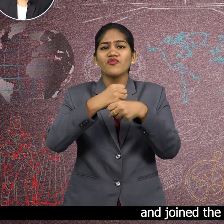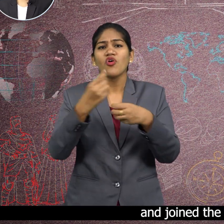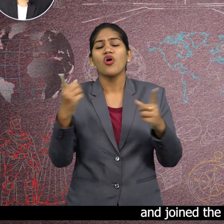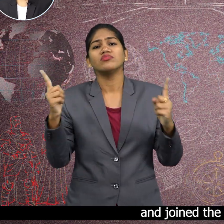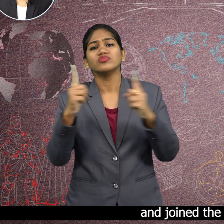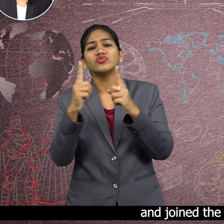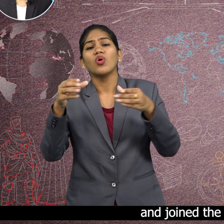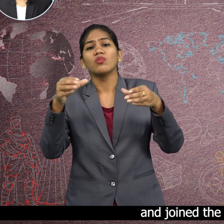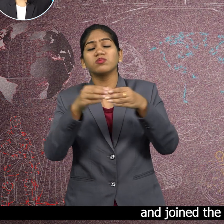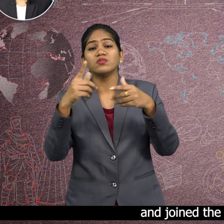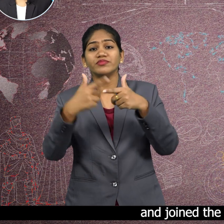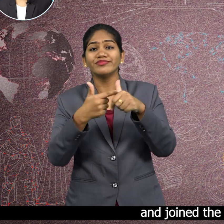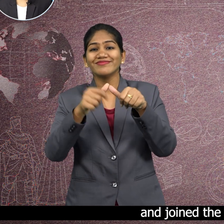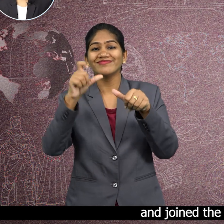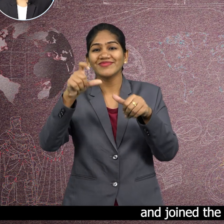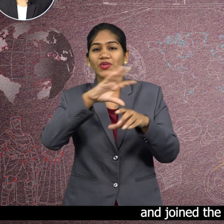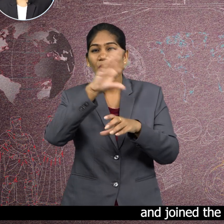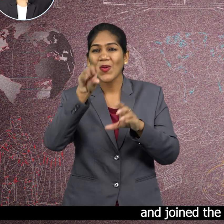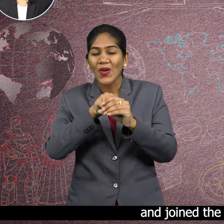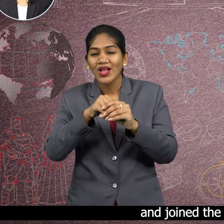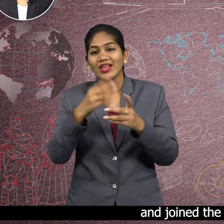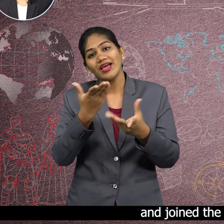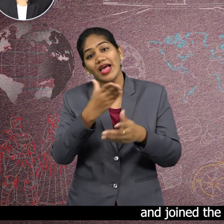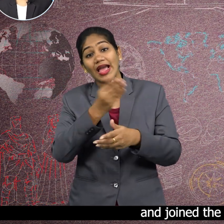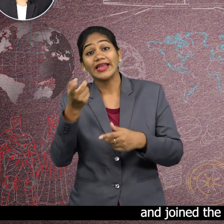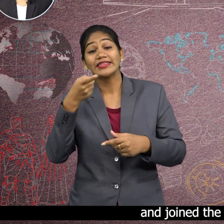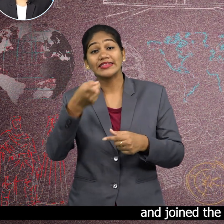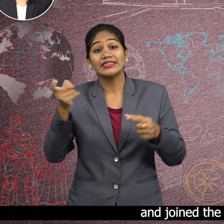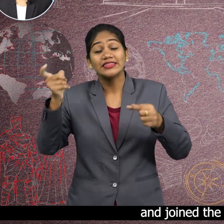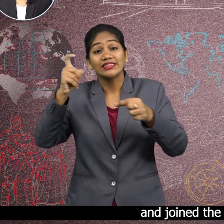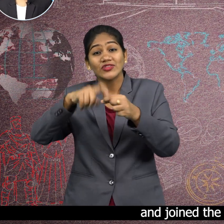and joined the protest movement.